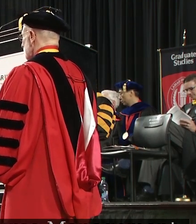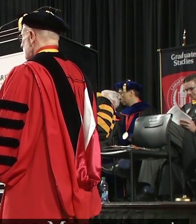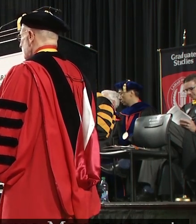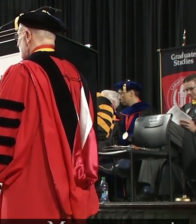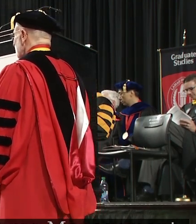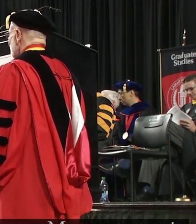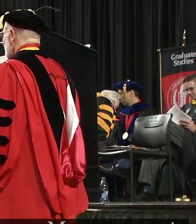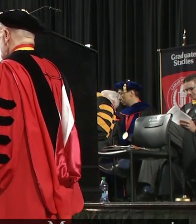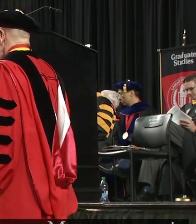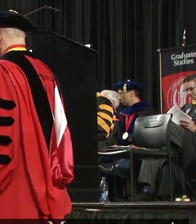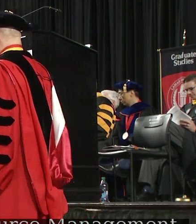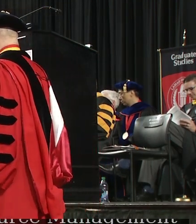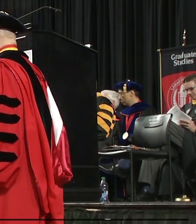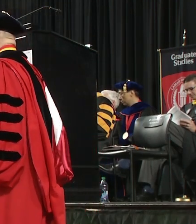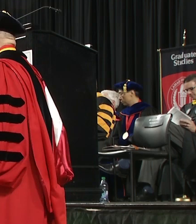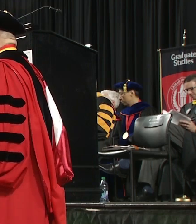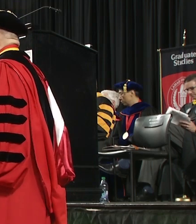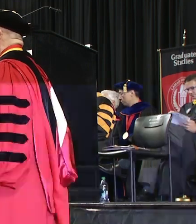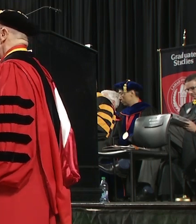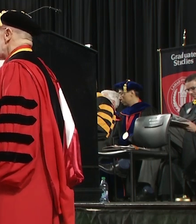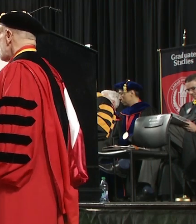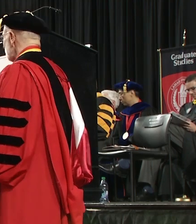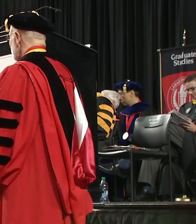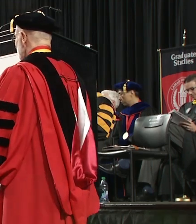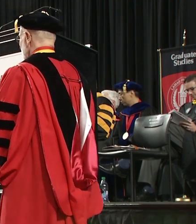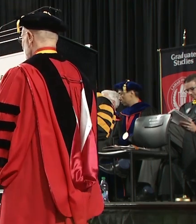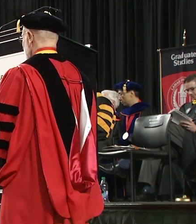Krishan Lee Cockrell.